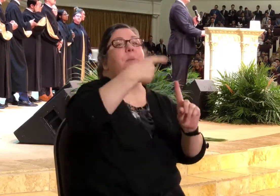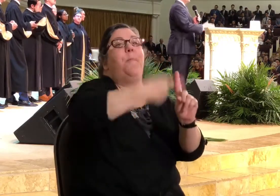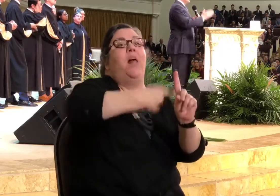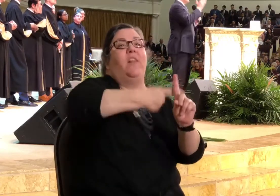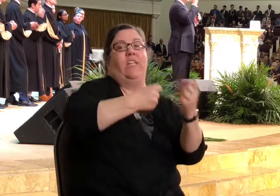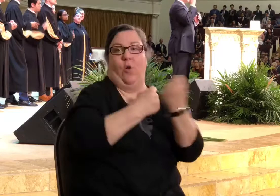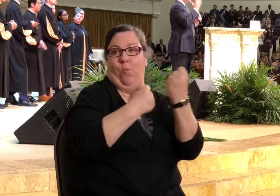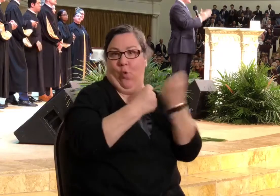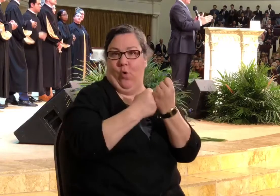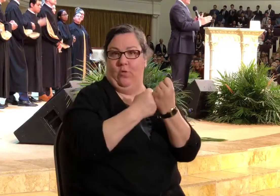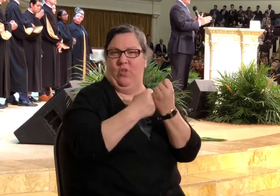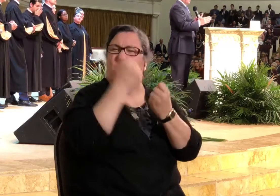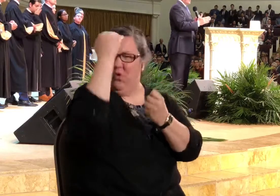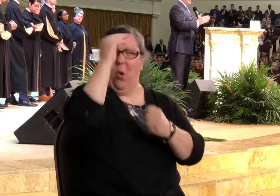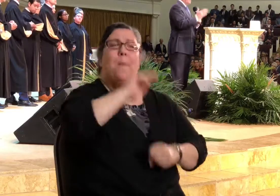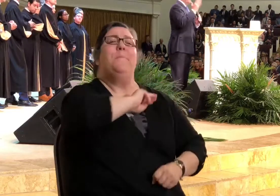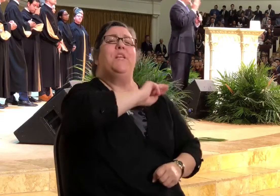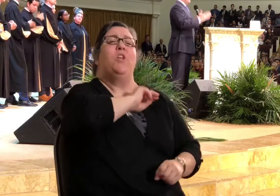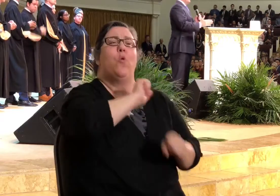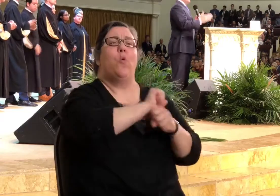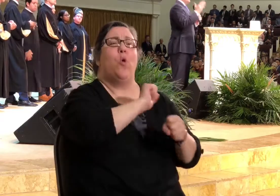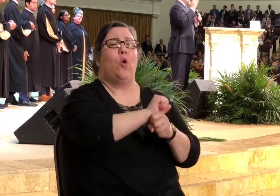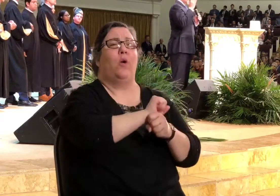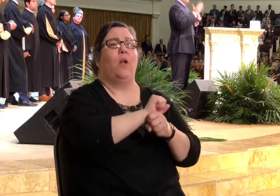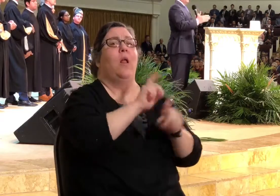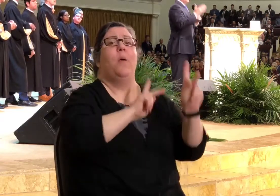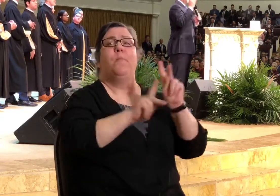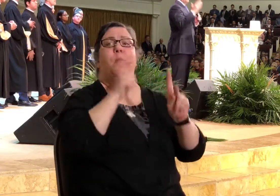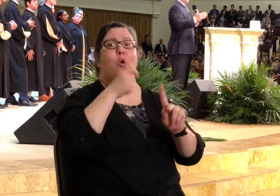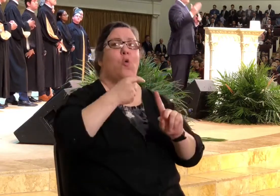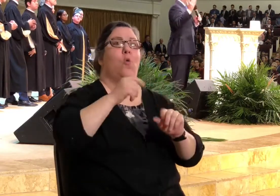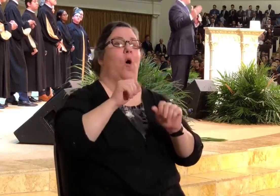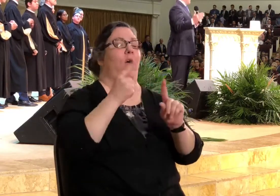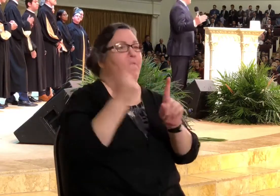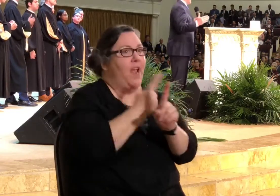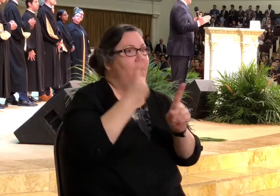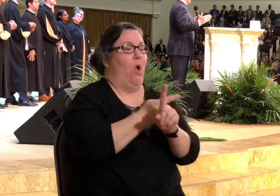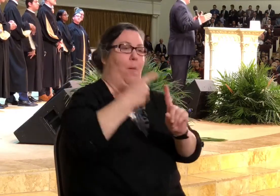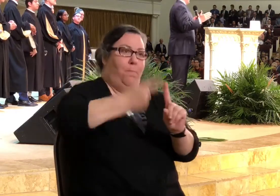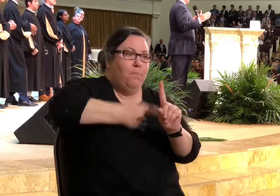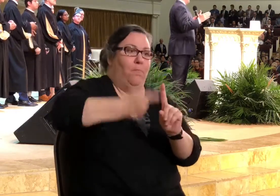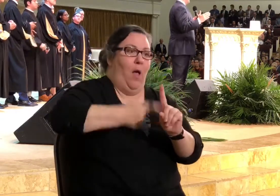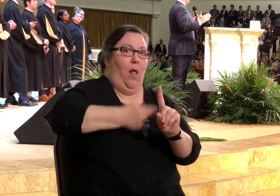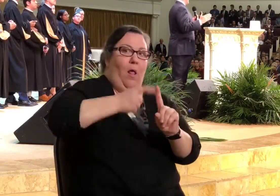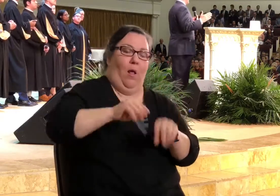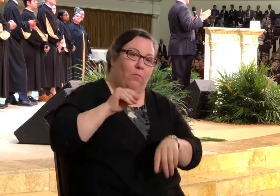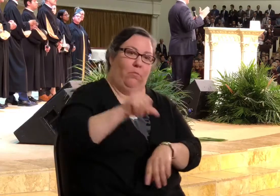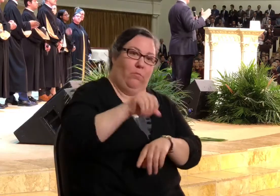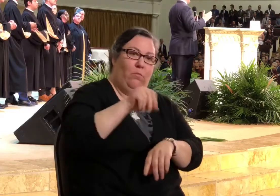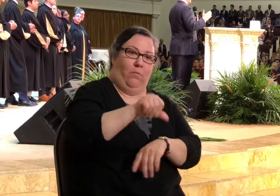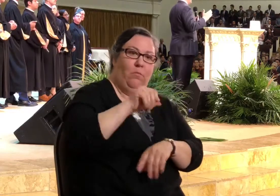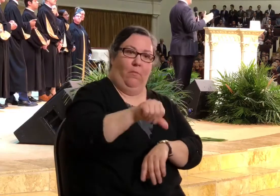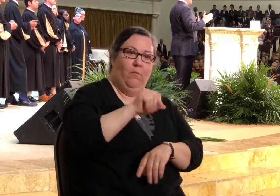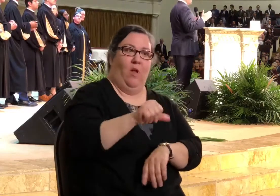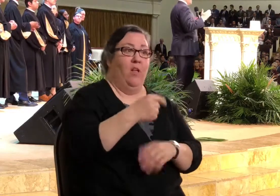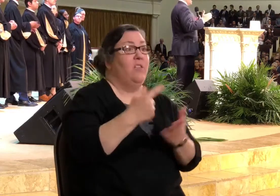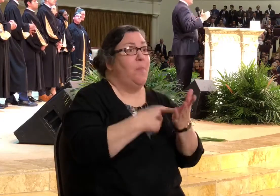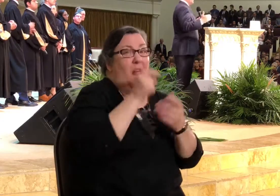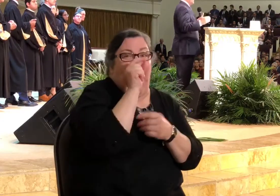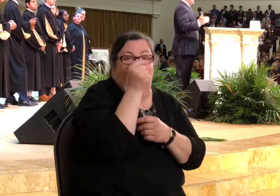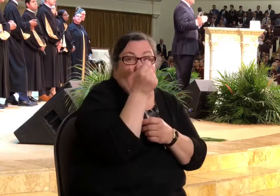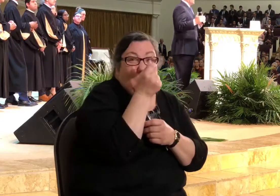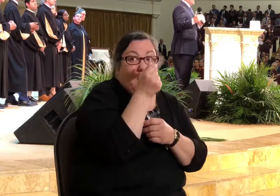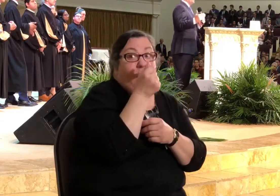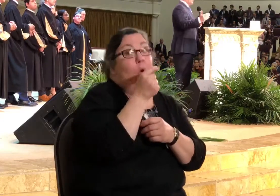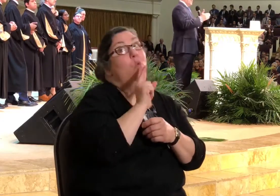it's those consistent givers month after month after month. And sometimes a little is much when God